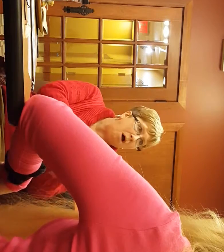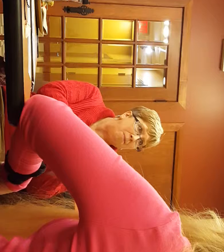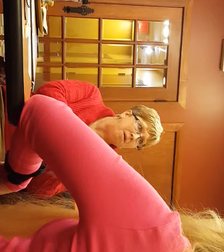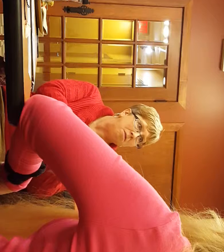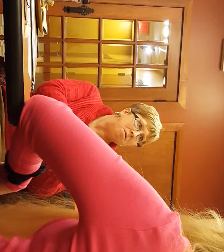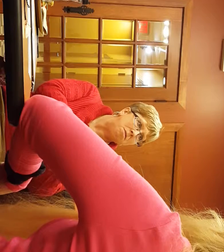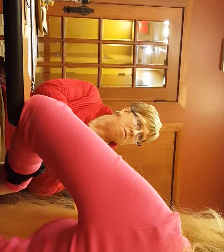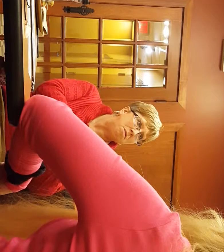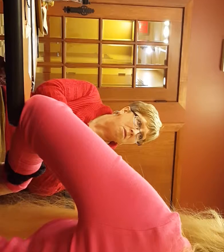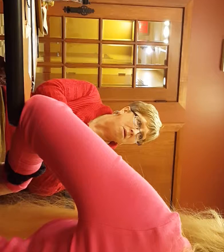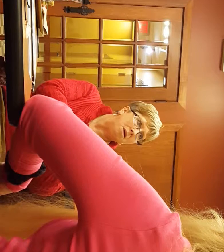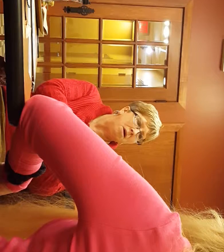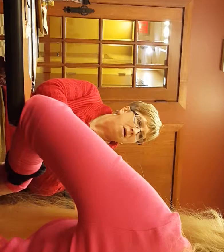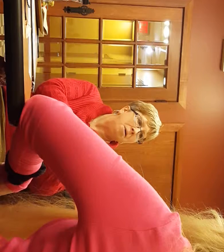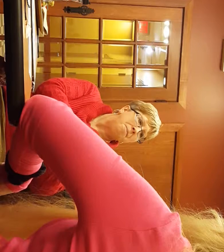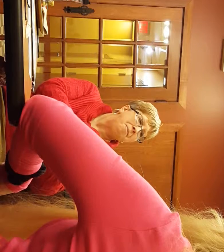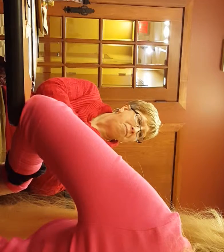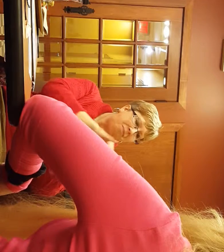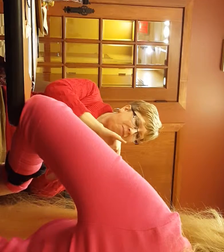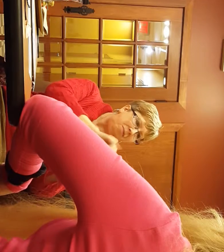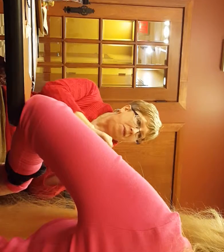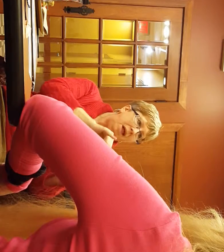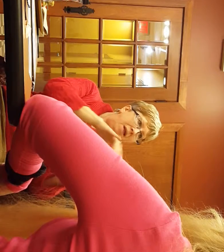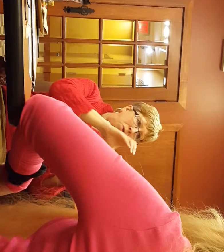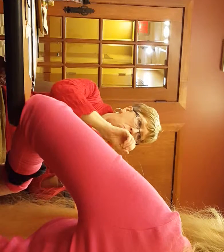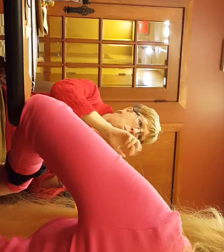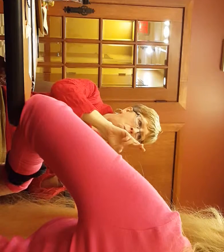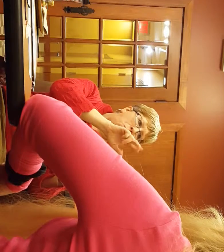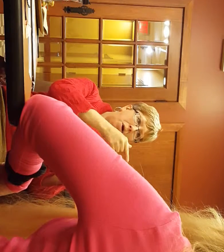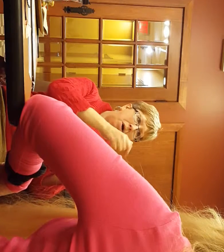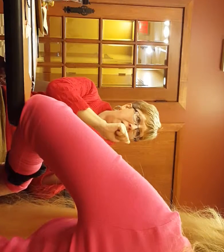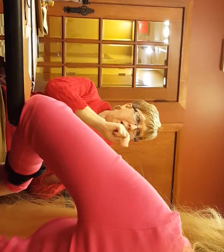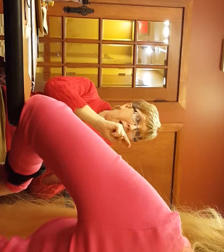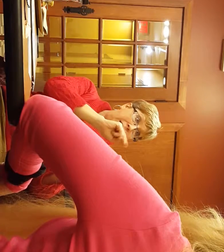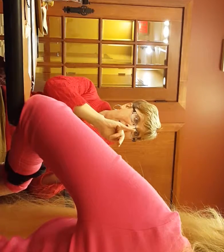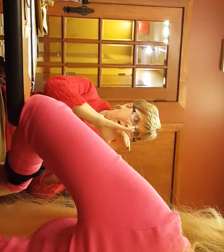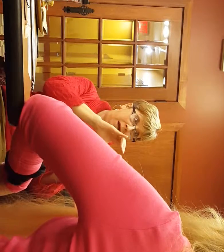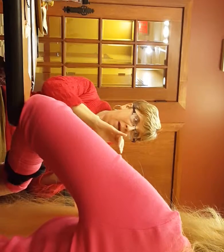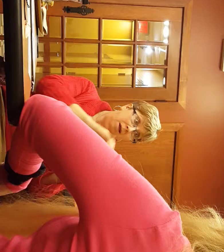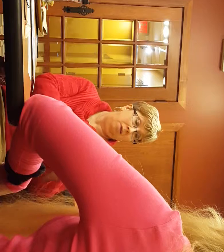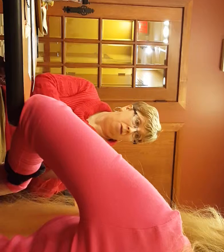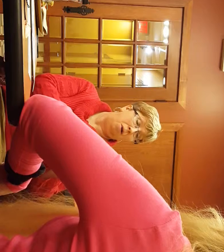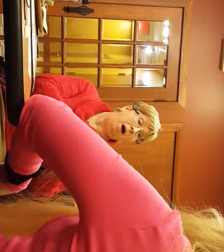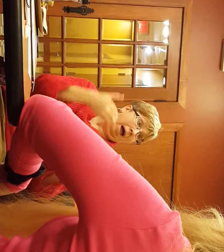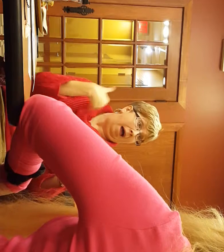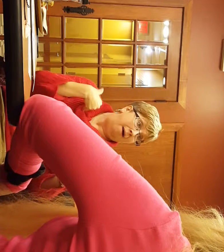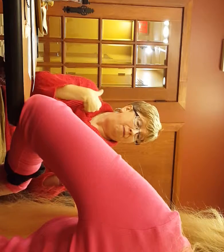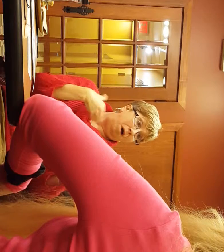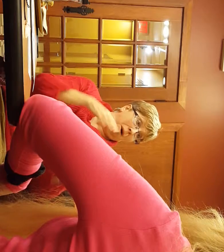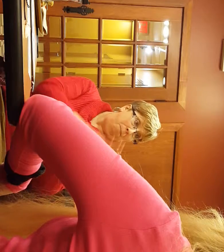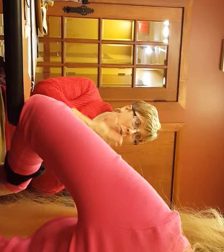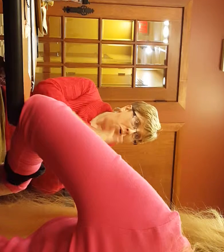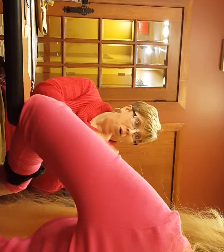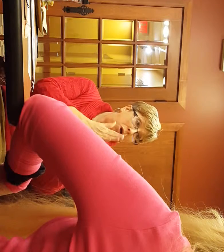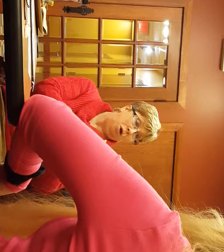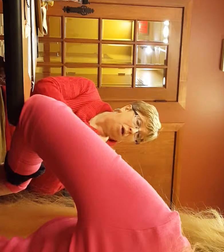think for anybody that ends up getting a starter kit, you'll go home with this booklet, so it'll tell you a lot more about the company. But what Young Living,